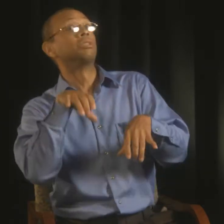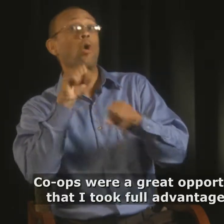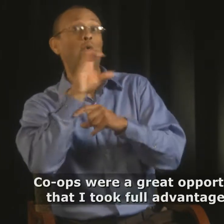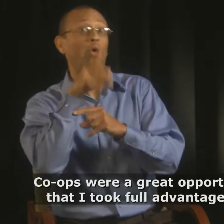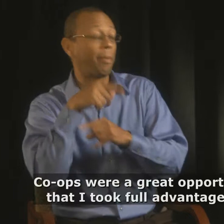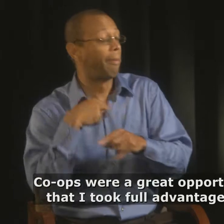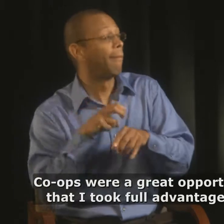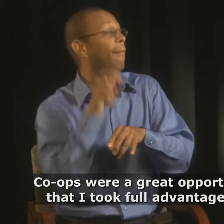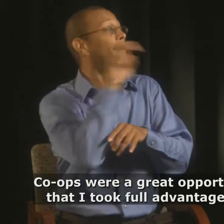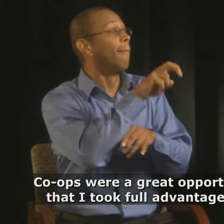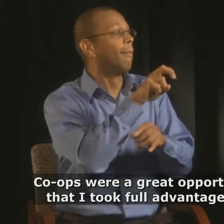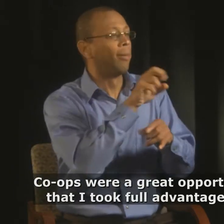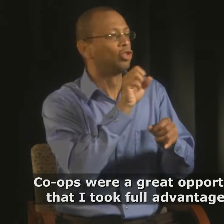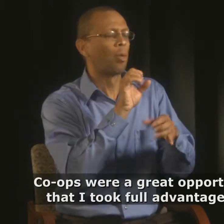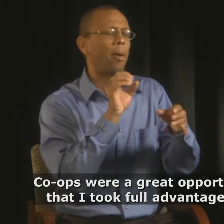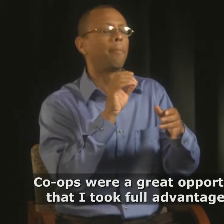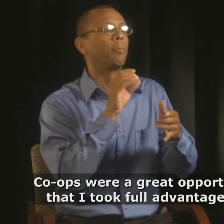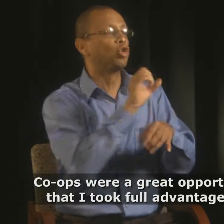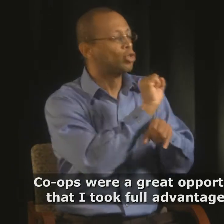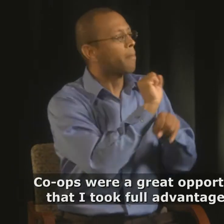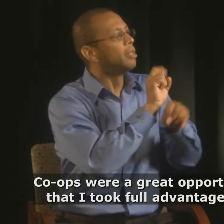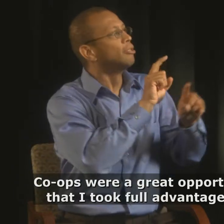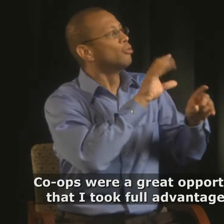Co-ops were a great opportunity that I took full advantage of.